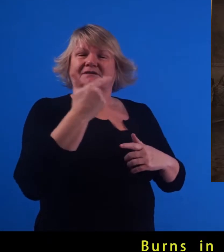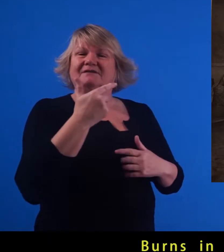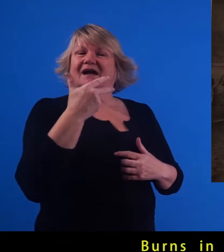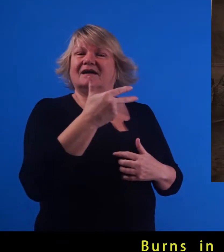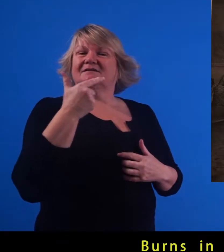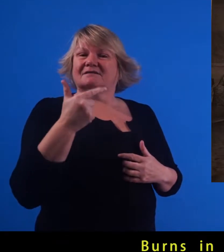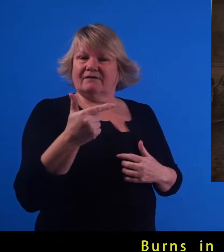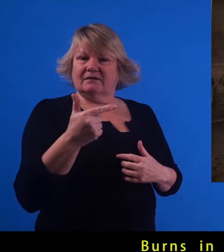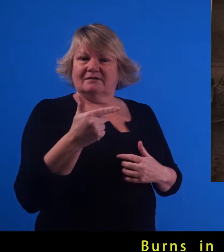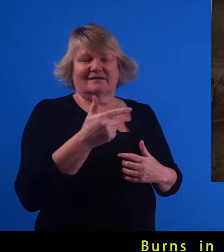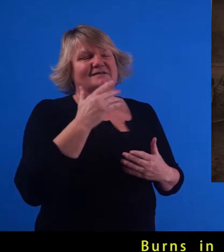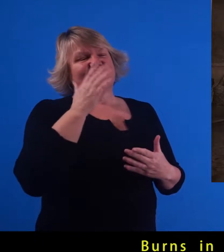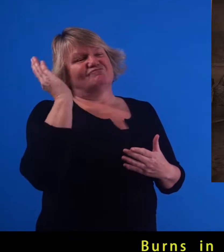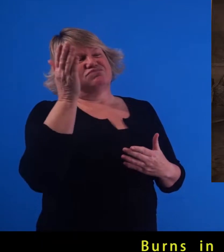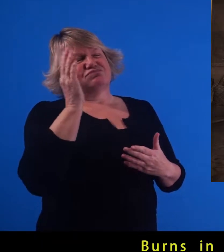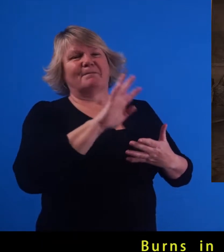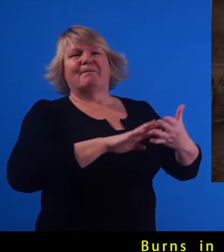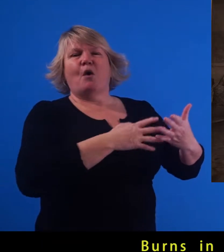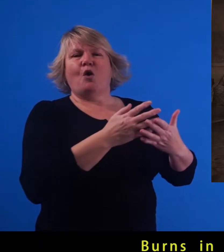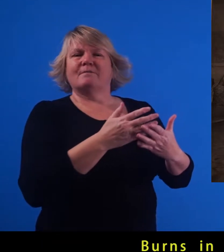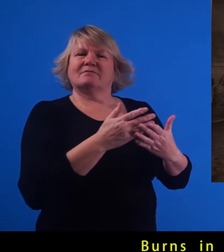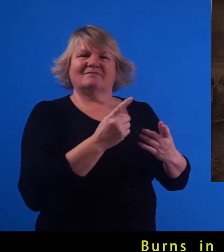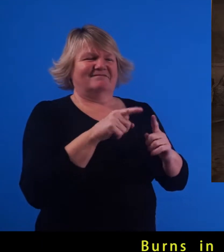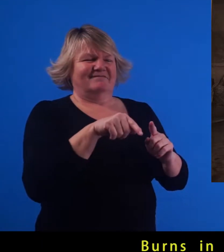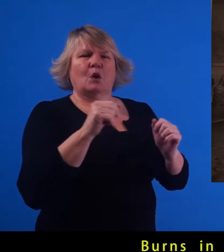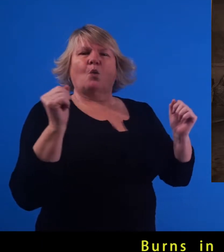Burns in Edinburgh, 1787.